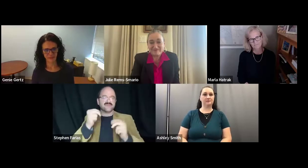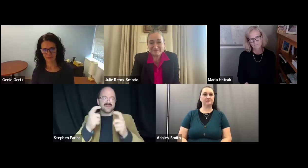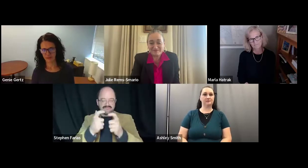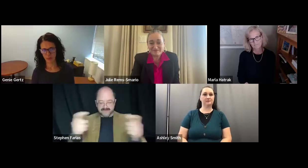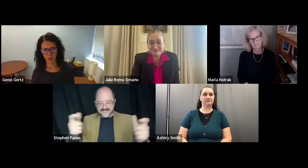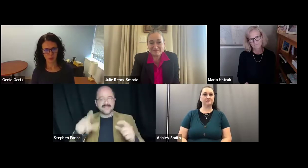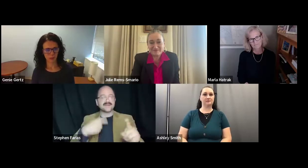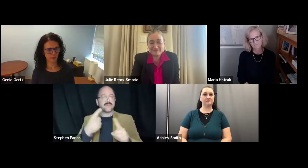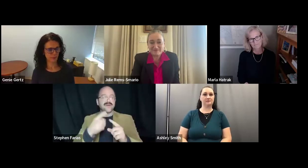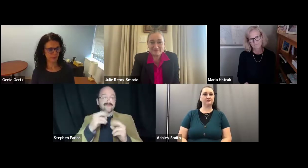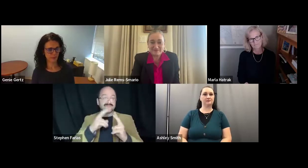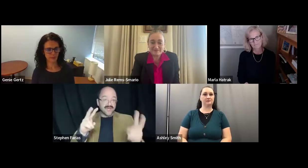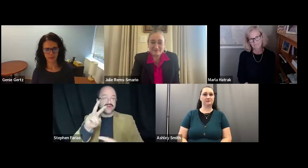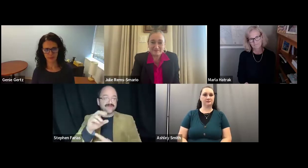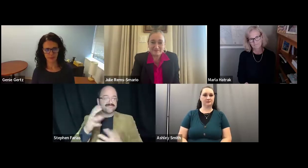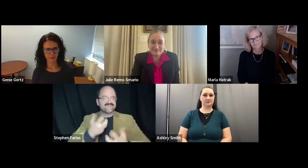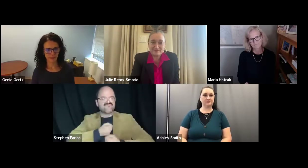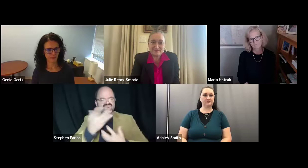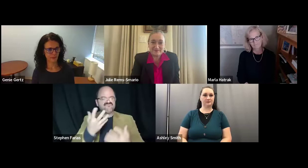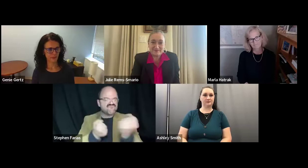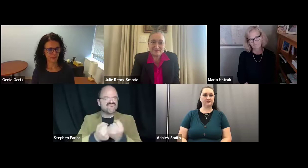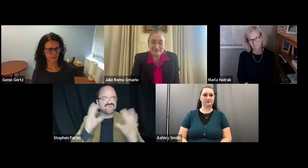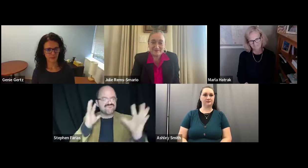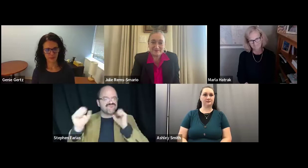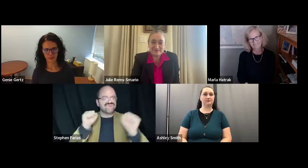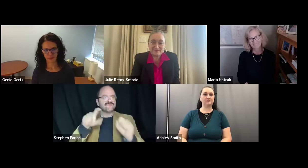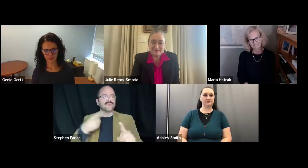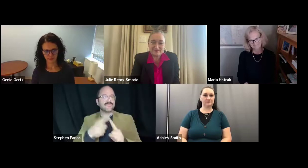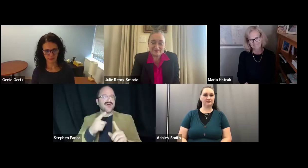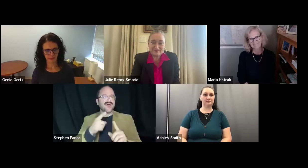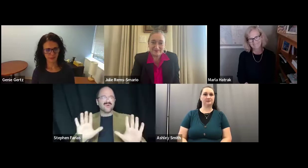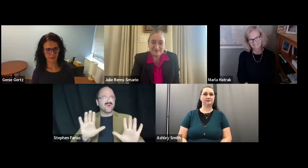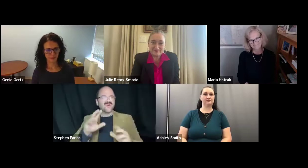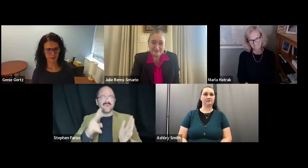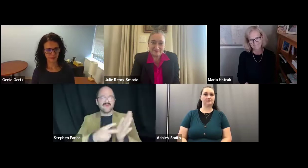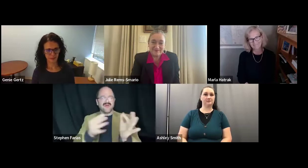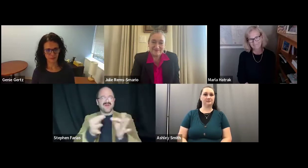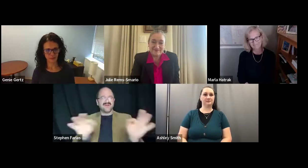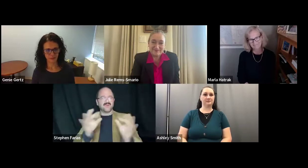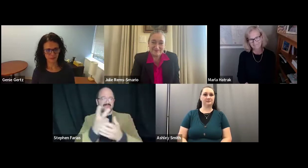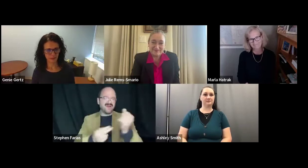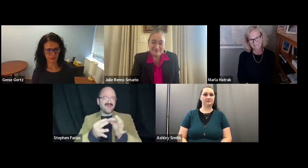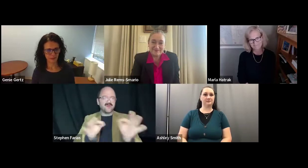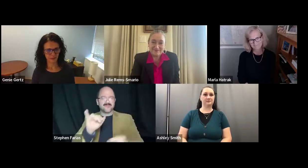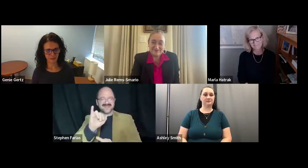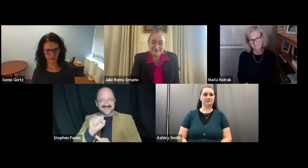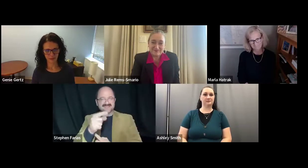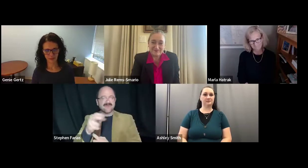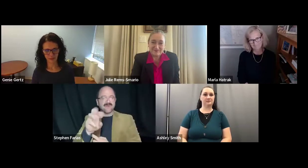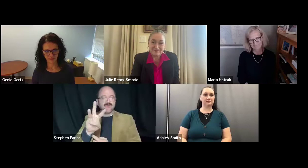19 years in my career, I'm just so passionate, and I would say I'm definitely a shaker. I'm one to make